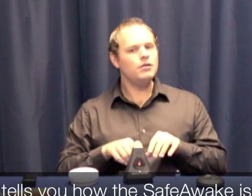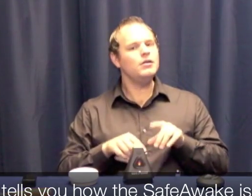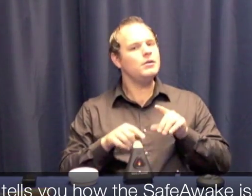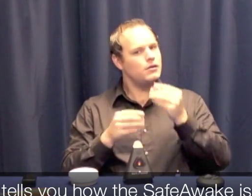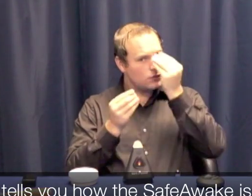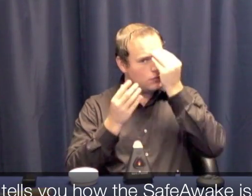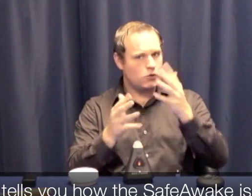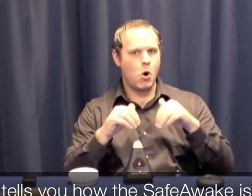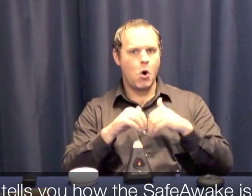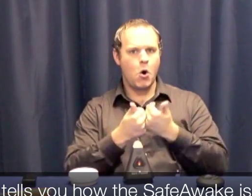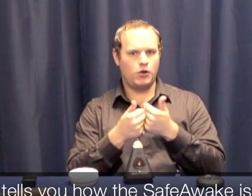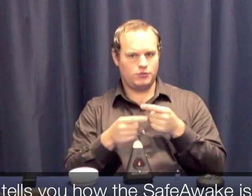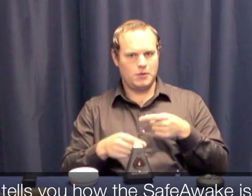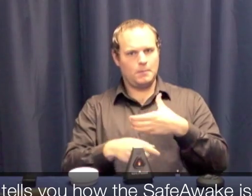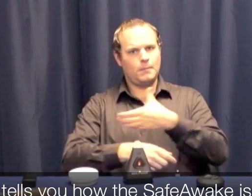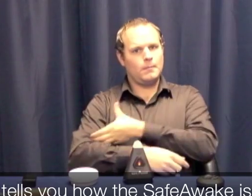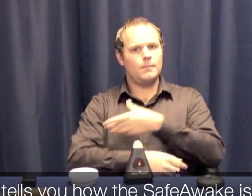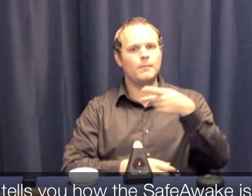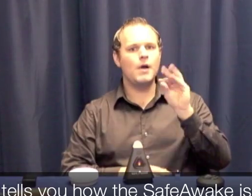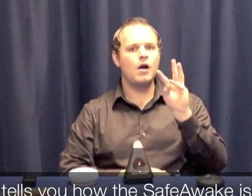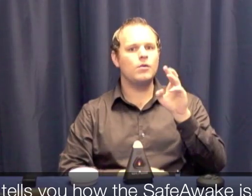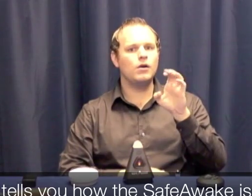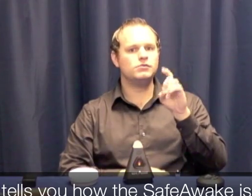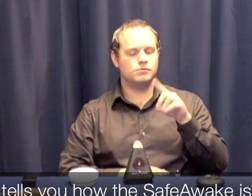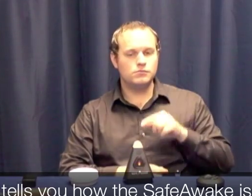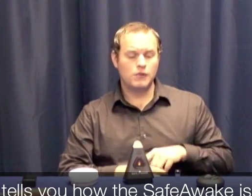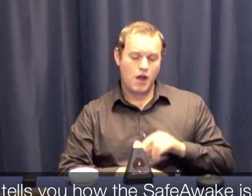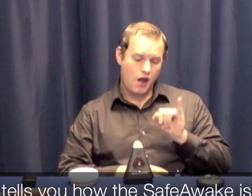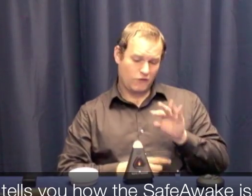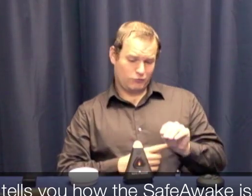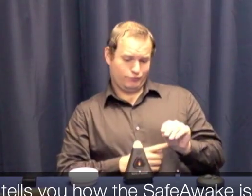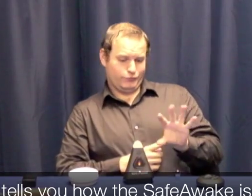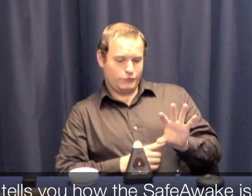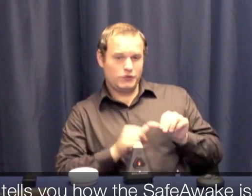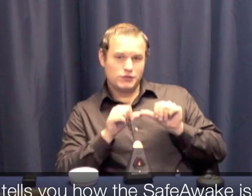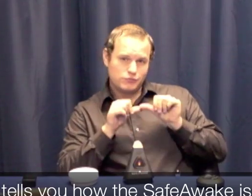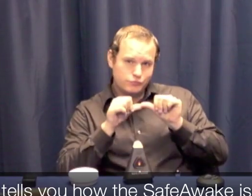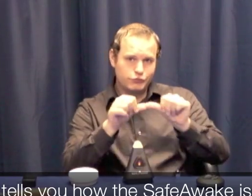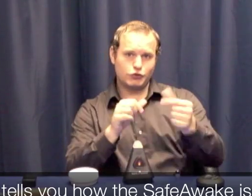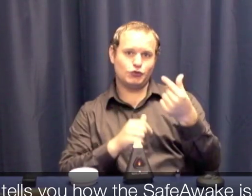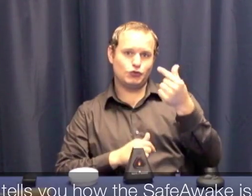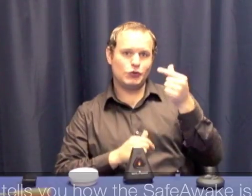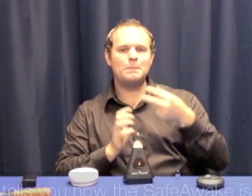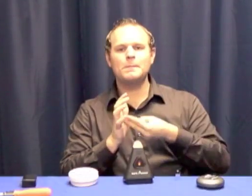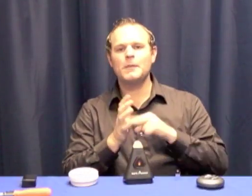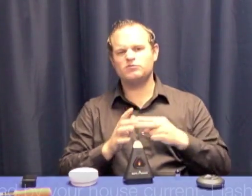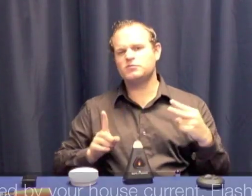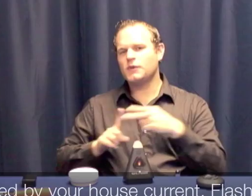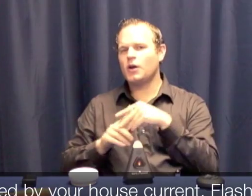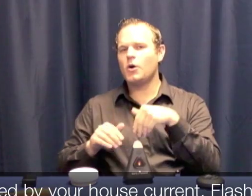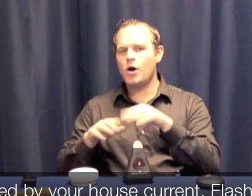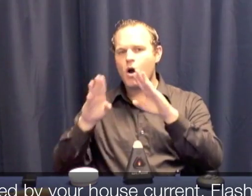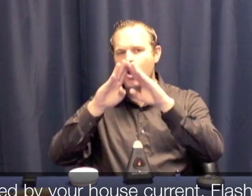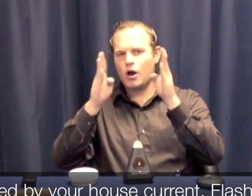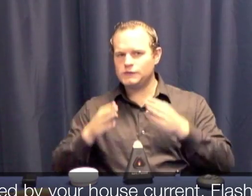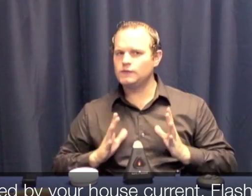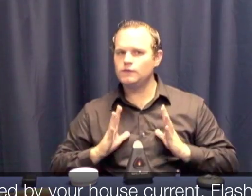the SafeAwake is powered. Solid green means the SafeAwake is powered by your